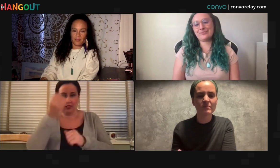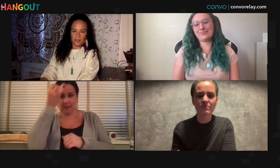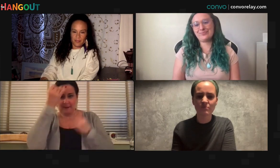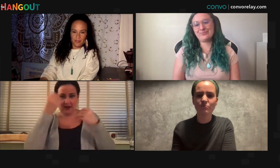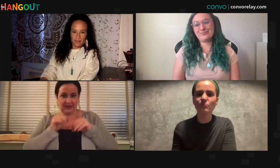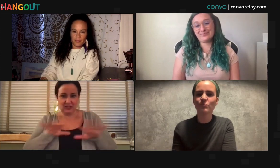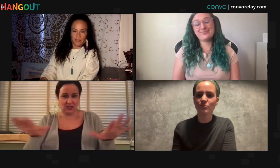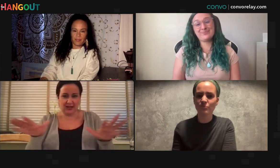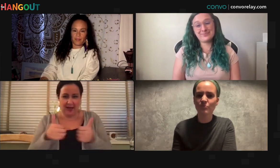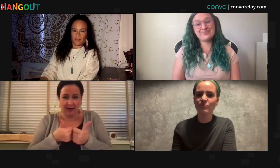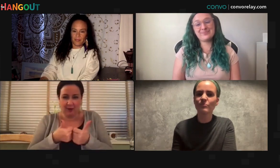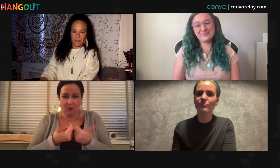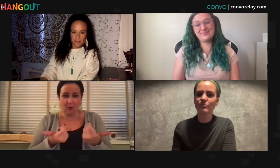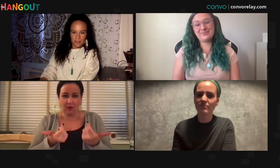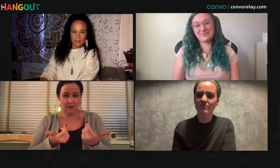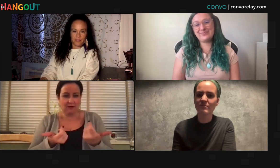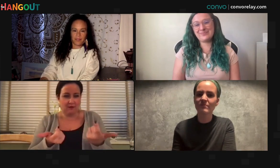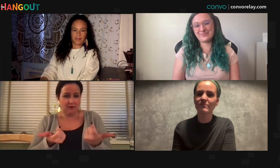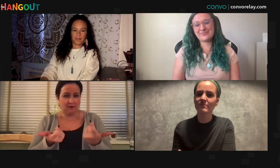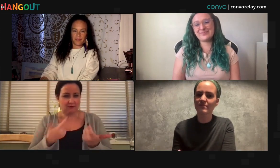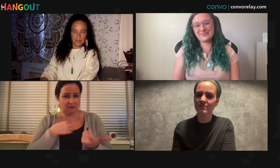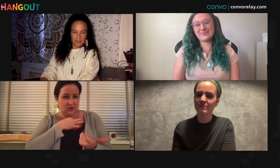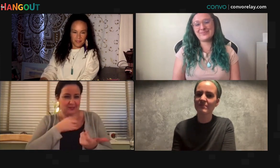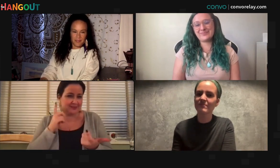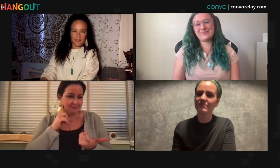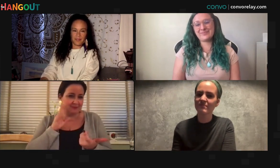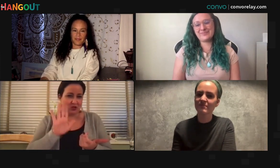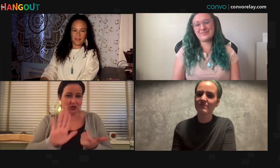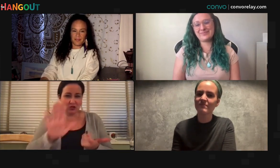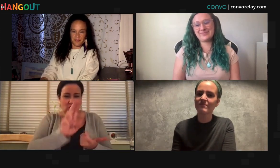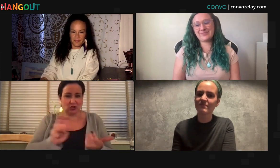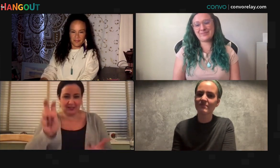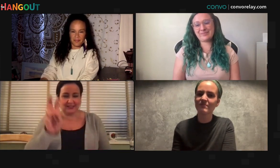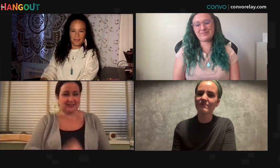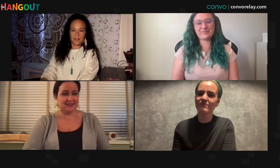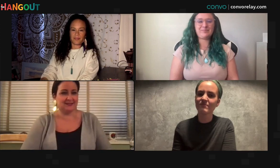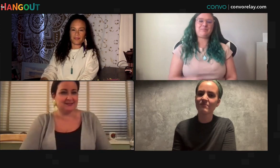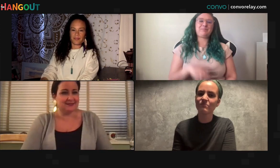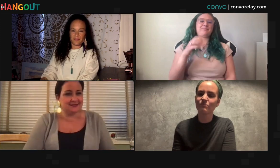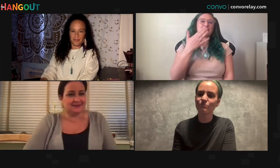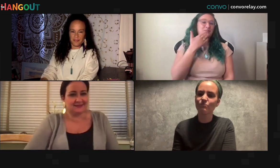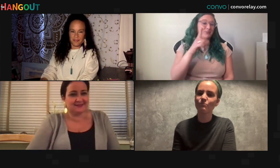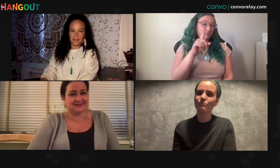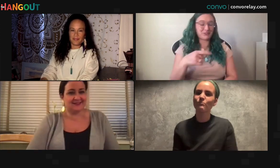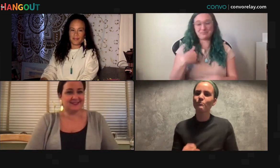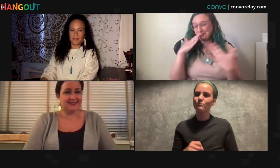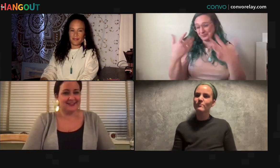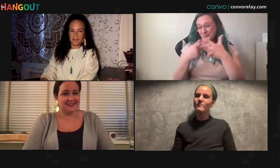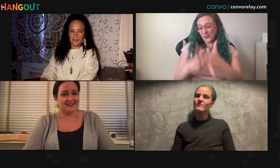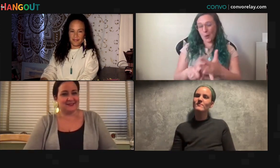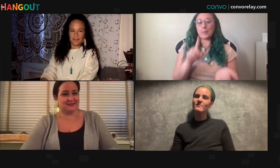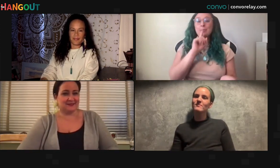Now, this is Melissa. And now, how did you all get started with manifestation? I want to hear about your